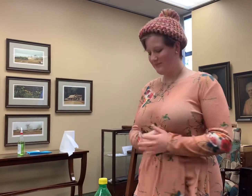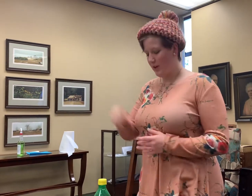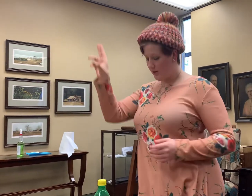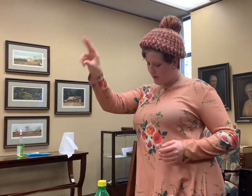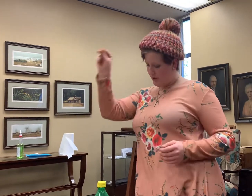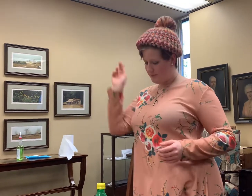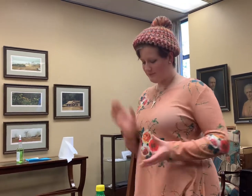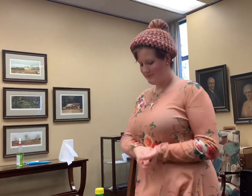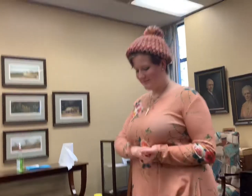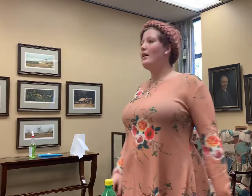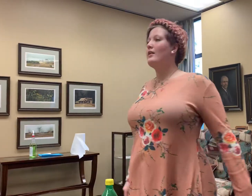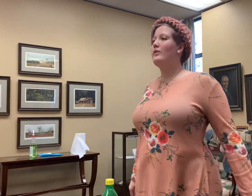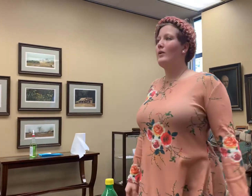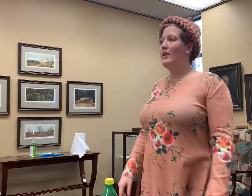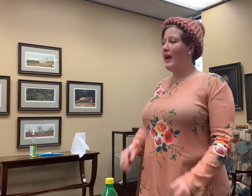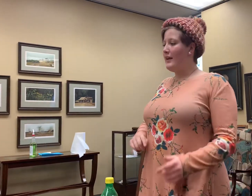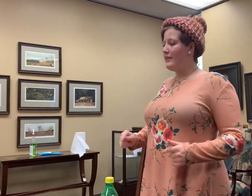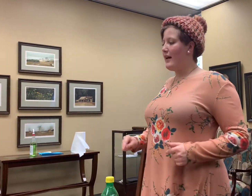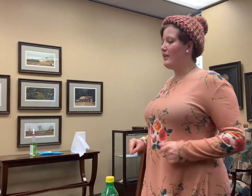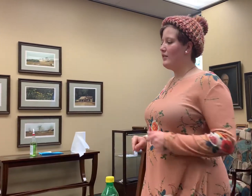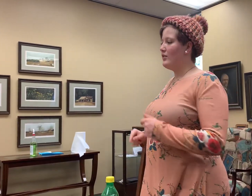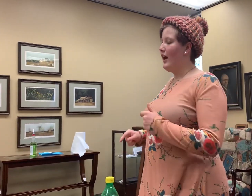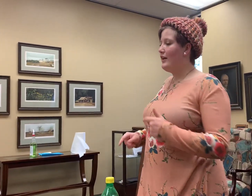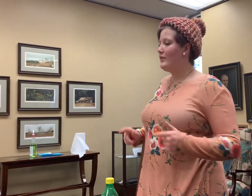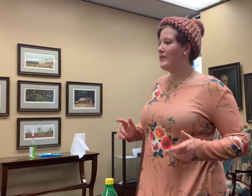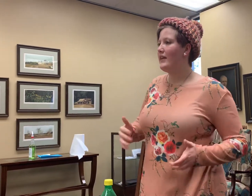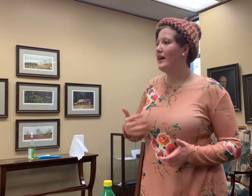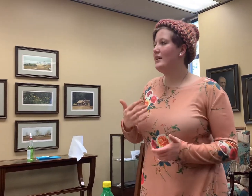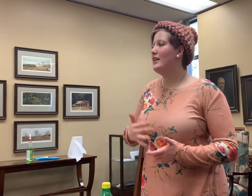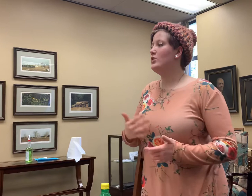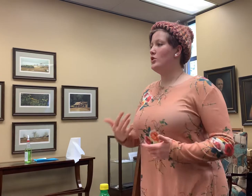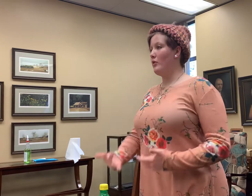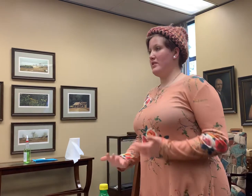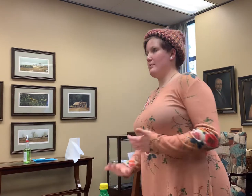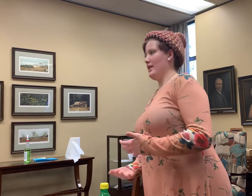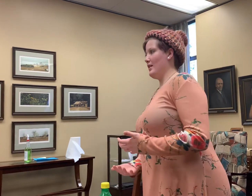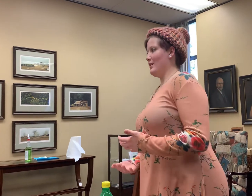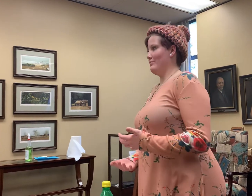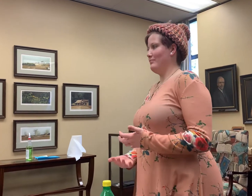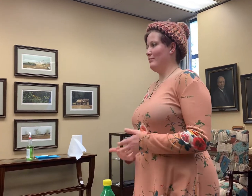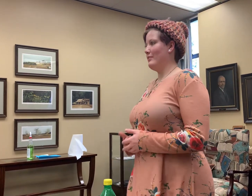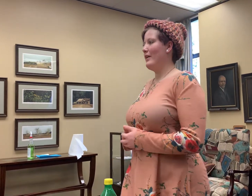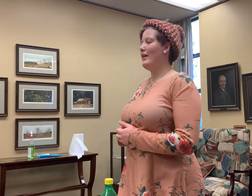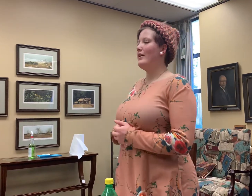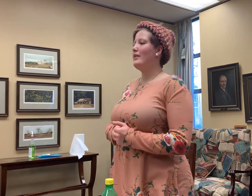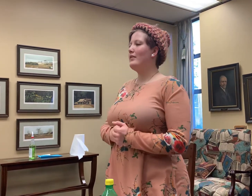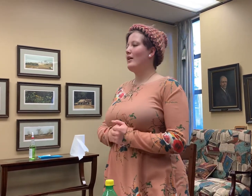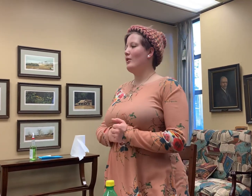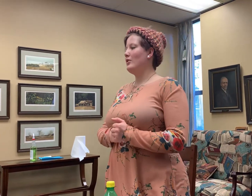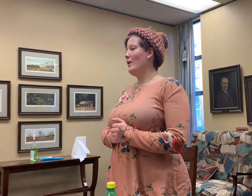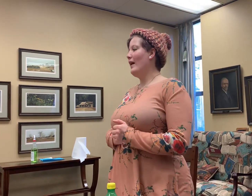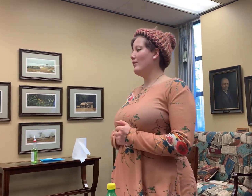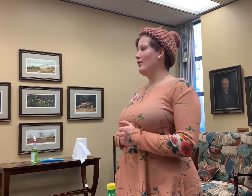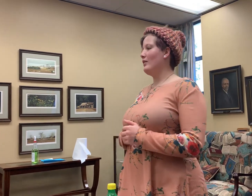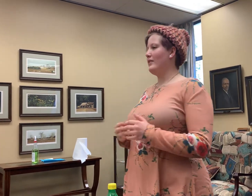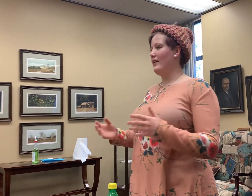No. So in ASL, you kind of sign in Yoda speak. So you know how Yoda says things